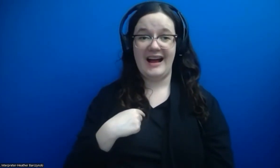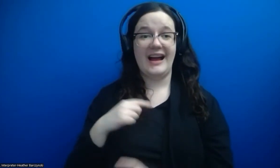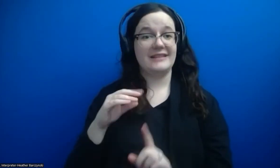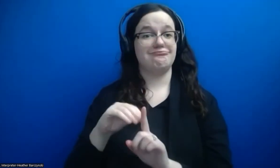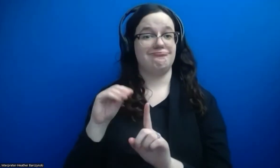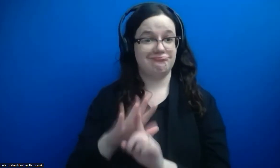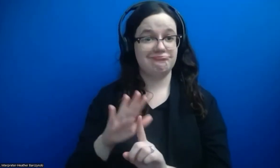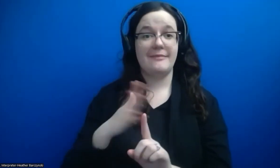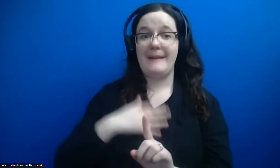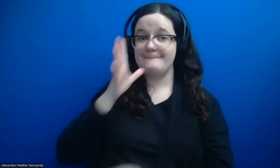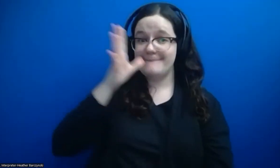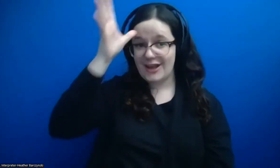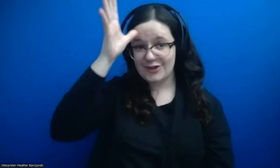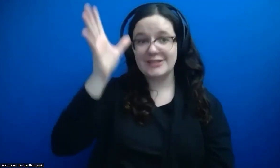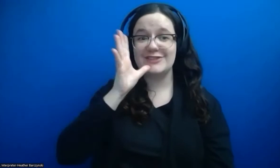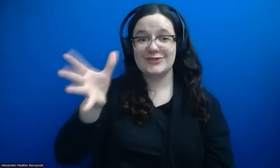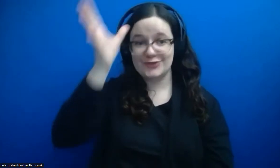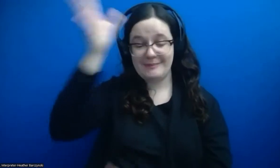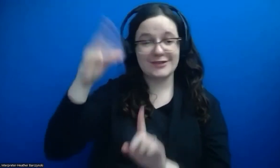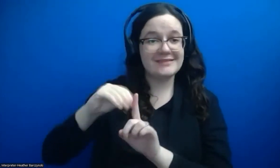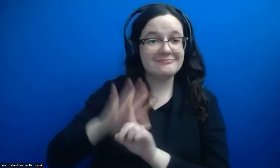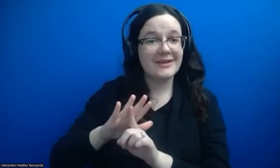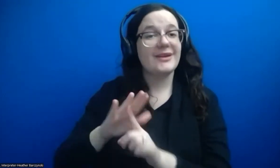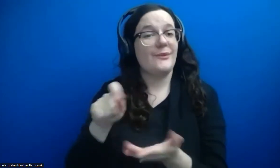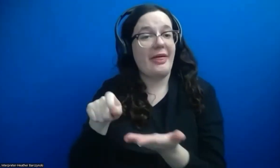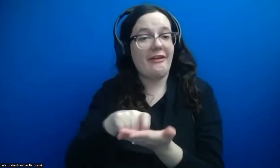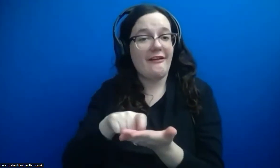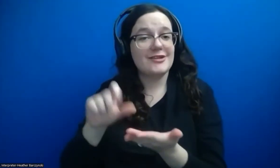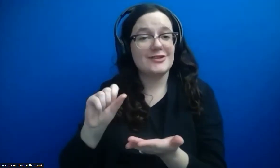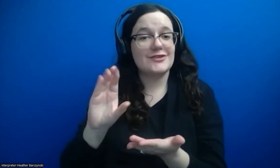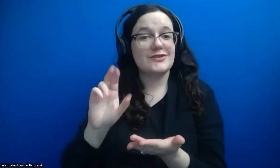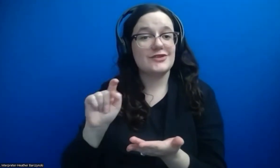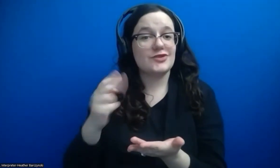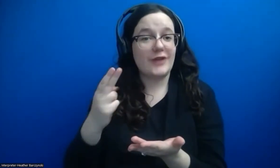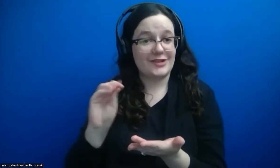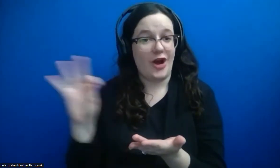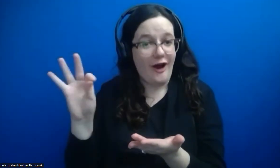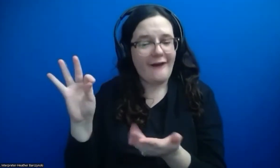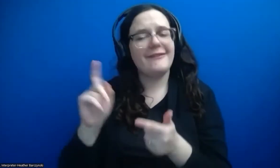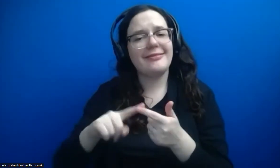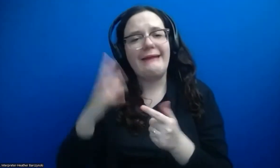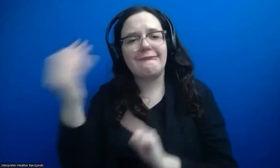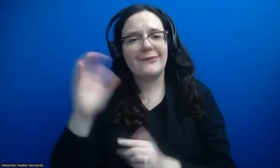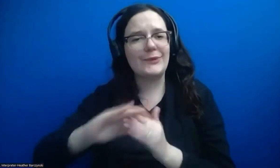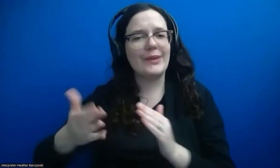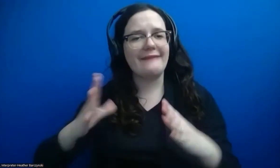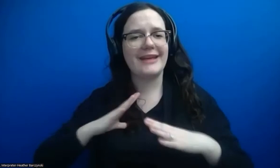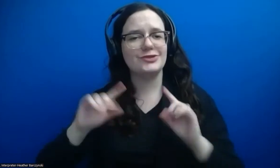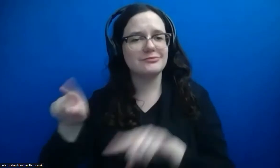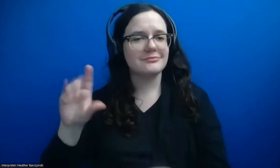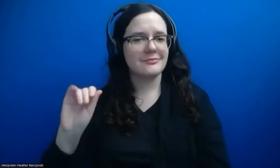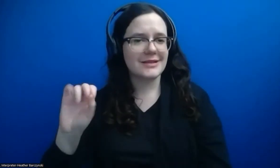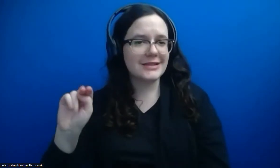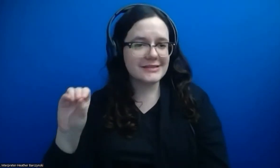grandparents with scratch offs and then weekend vacations at a casino. And it continued